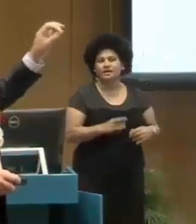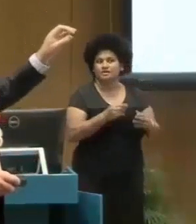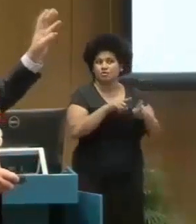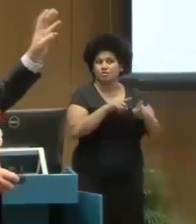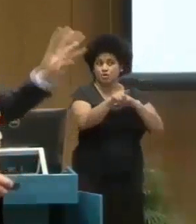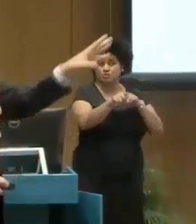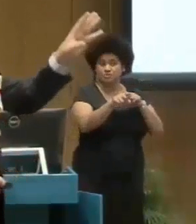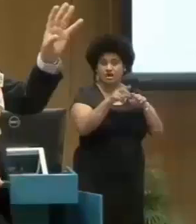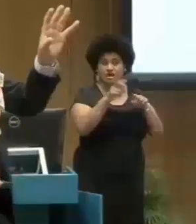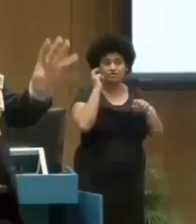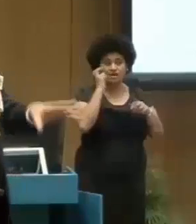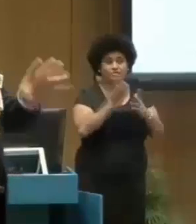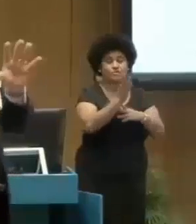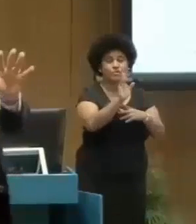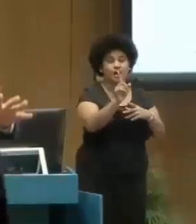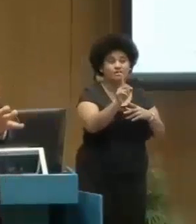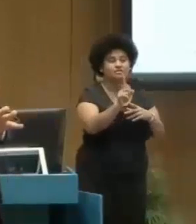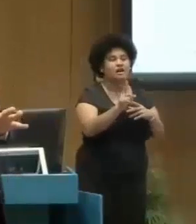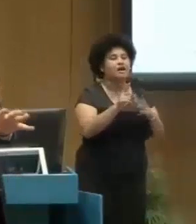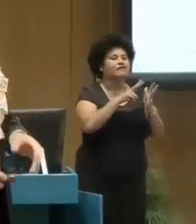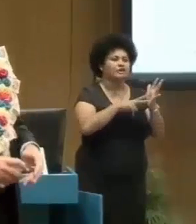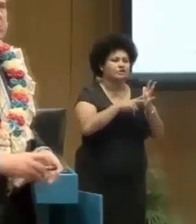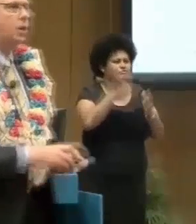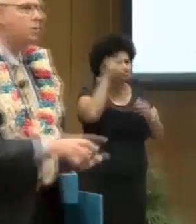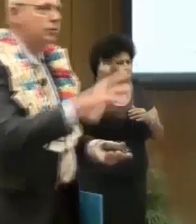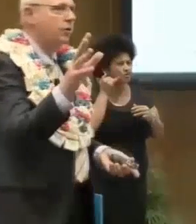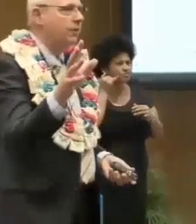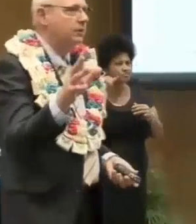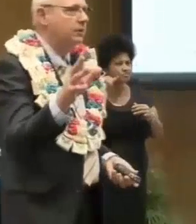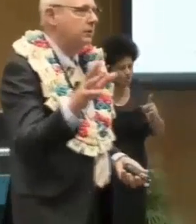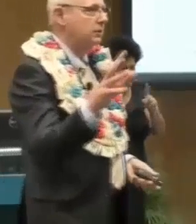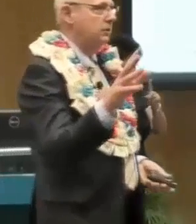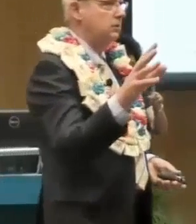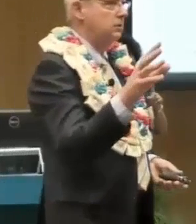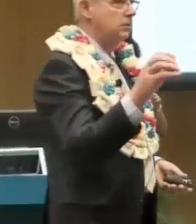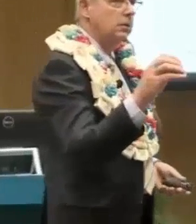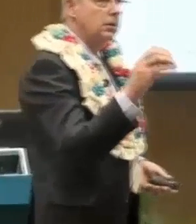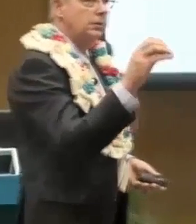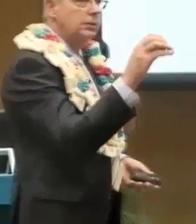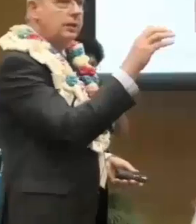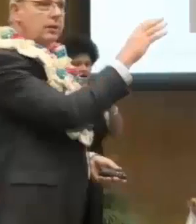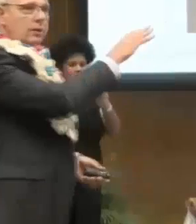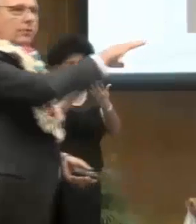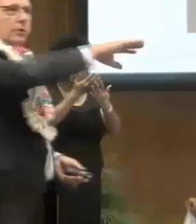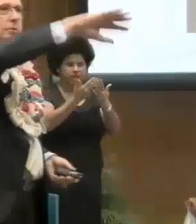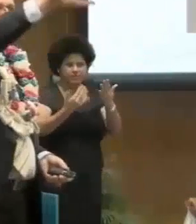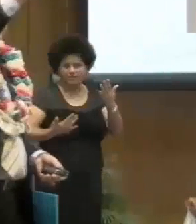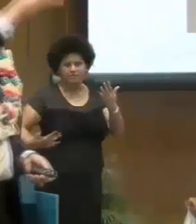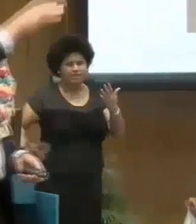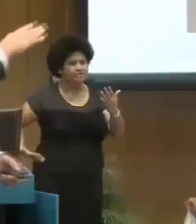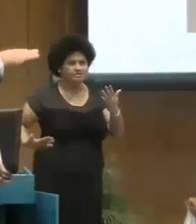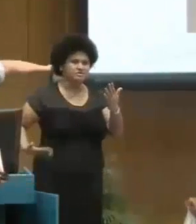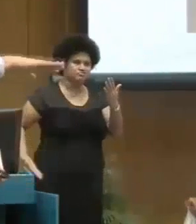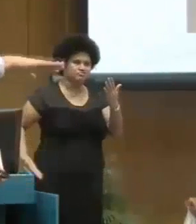use of video. Short, sharp videos. No more than 12 minutes. We see the curve in terms